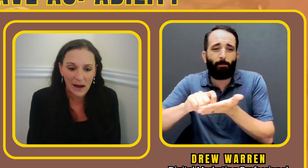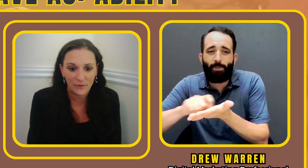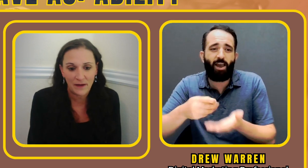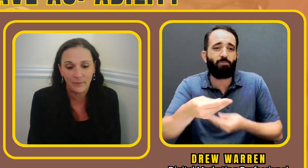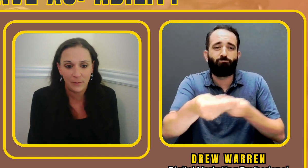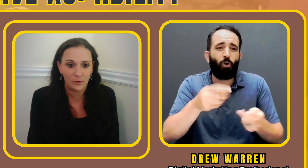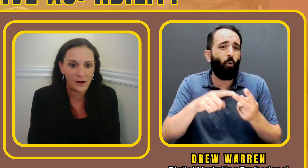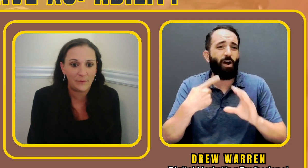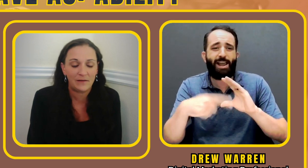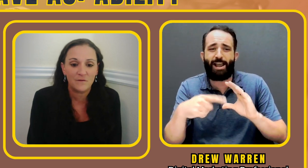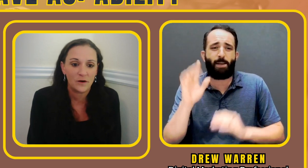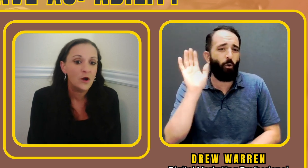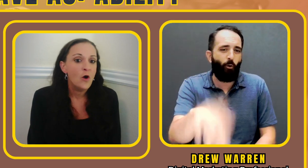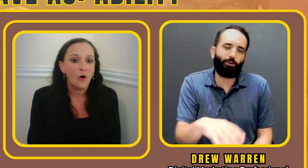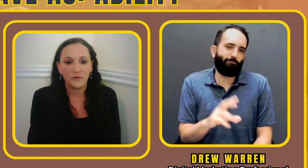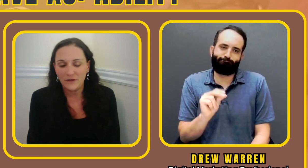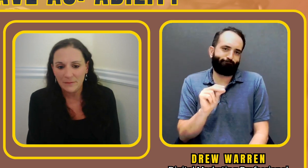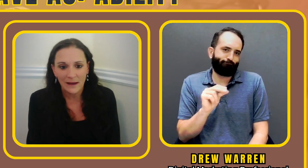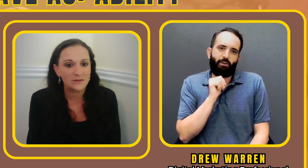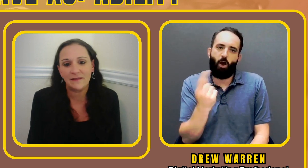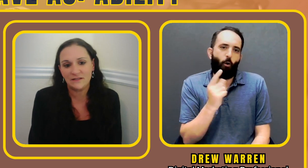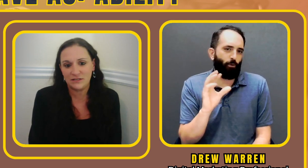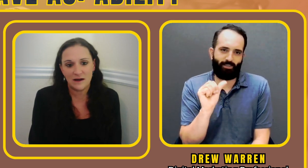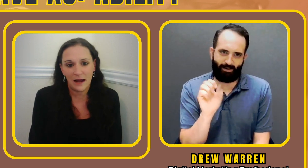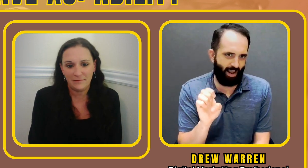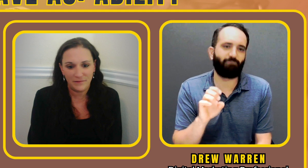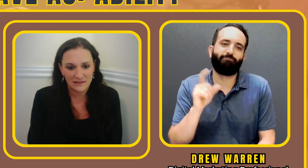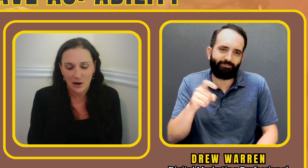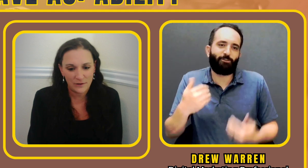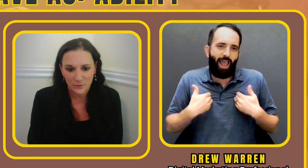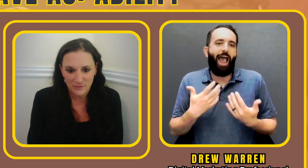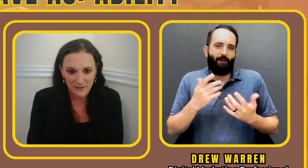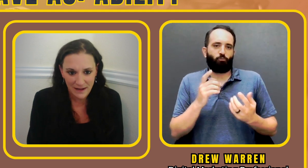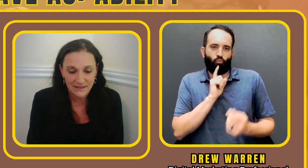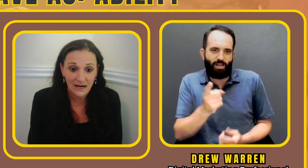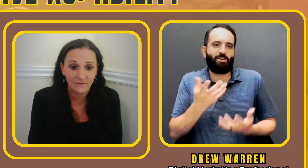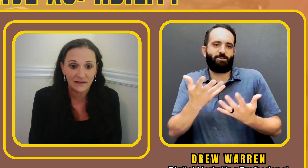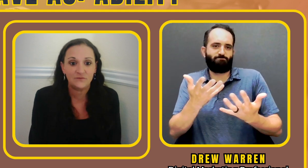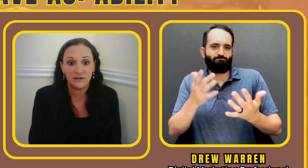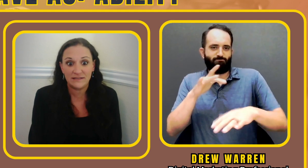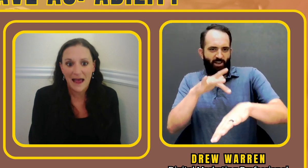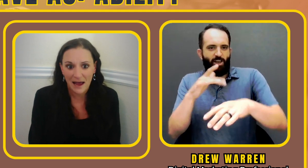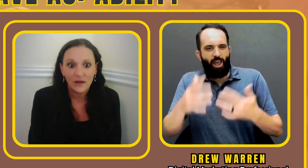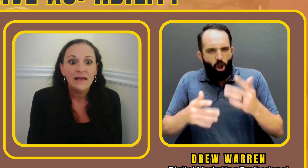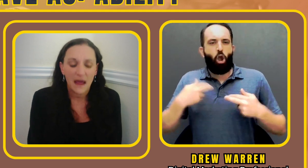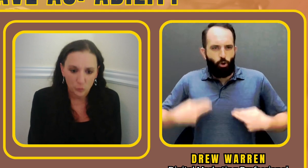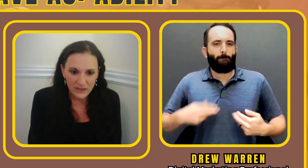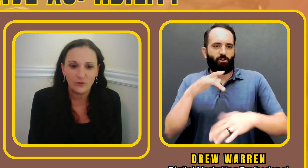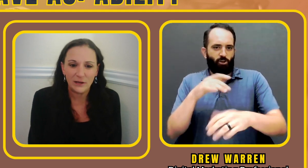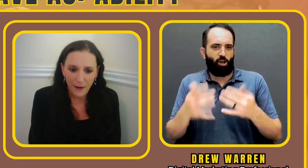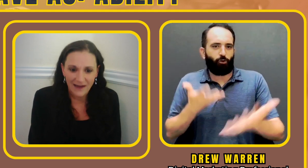of get by with pen and paper and writing back and forth or through emails. And that's not always going to be the case. It's not effective. You need to have